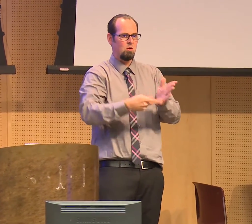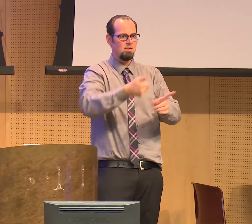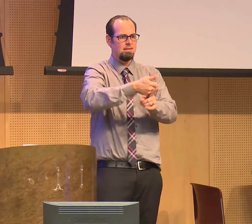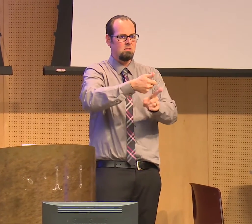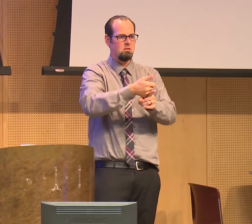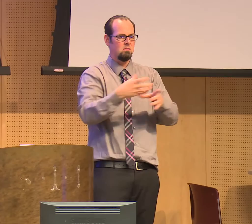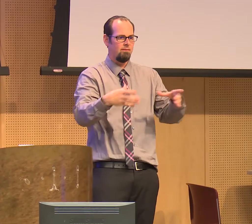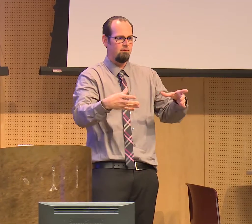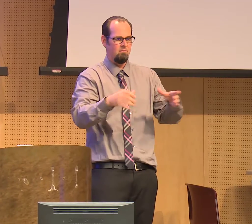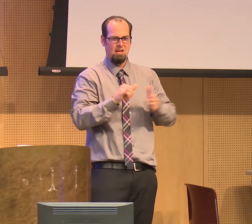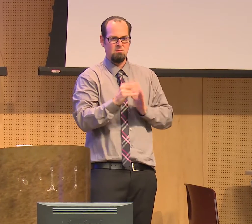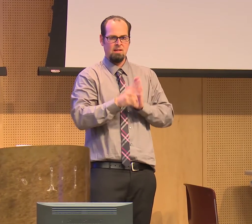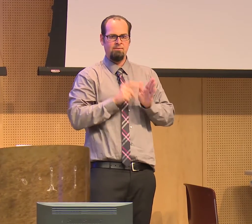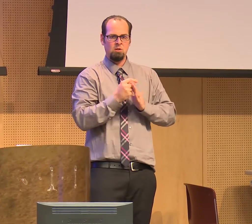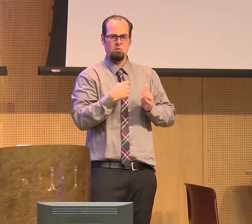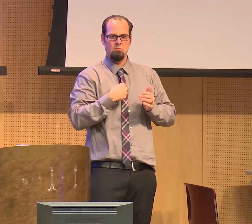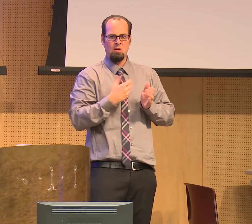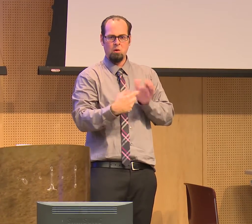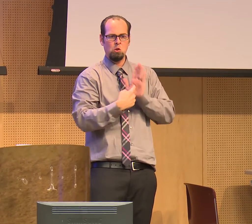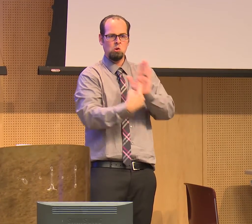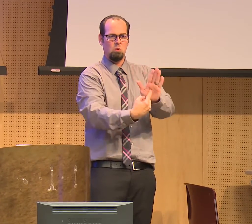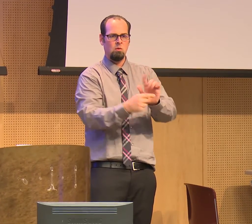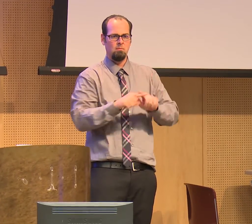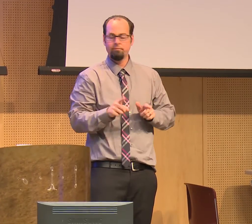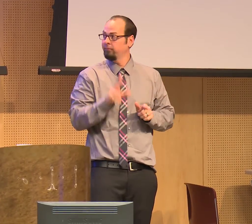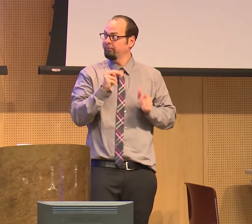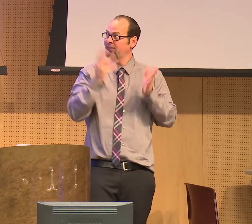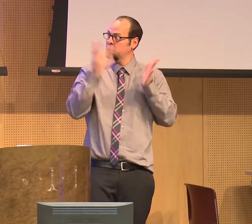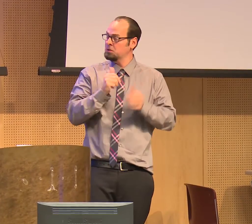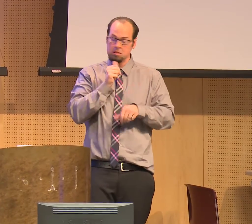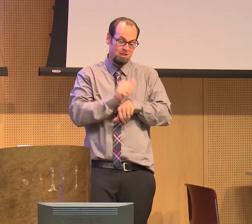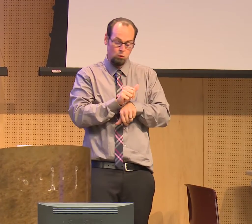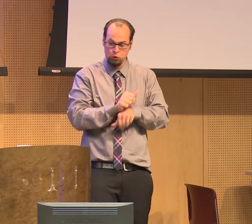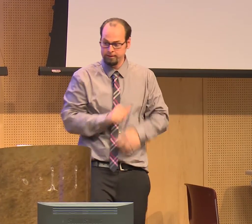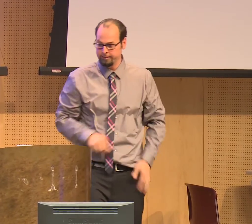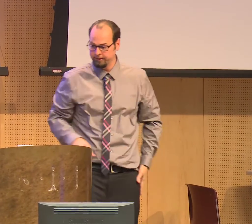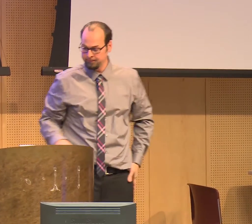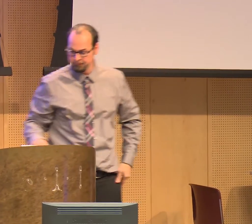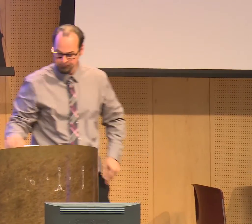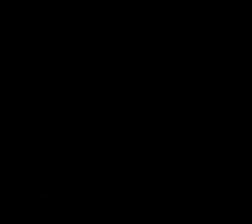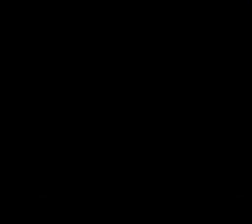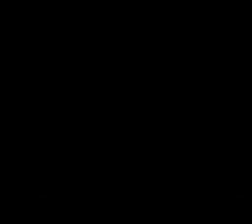Designs would be cut out from the machines, and that's what I did. That was my work.